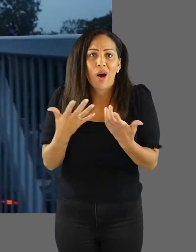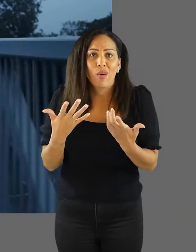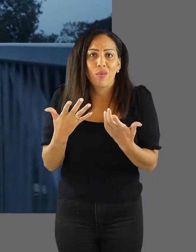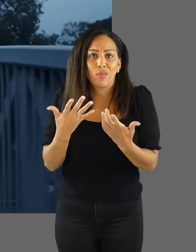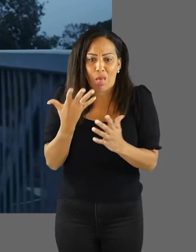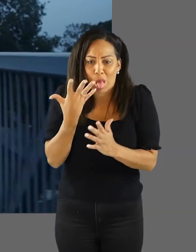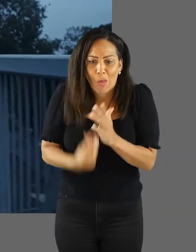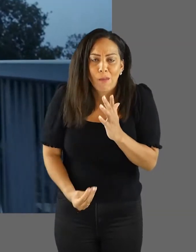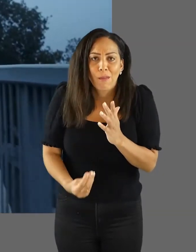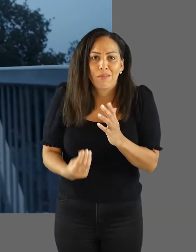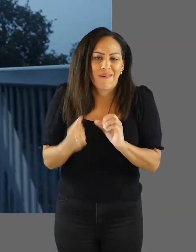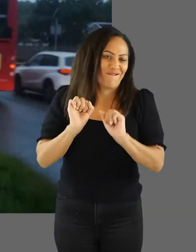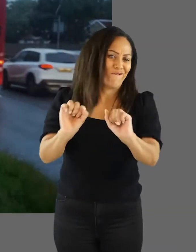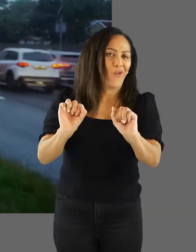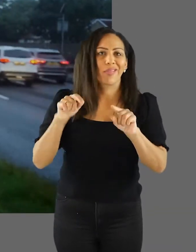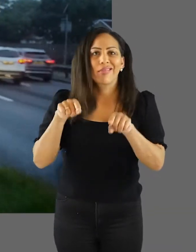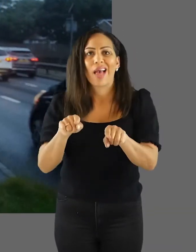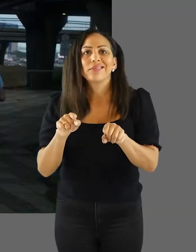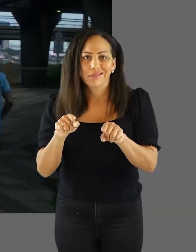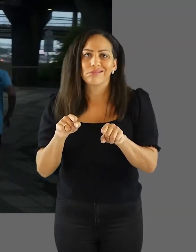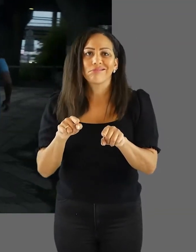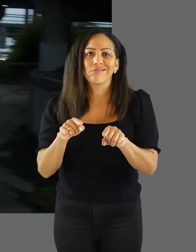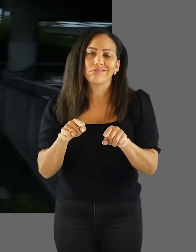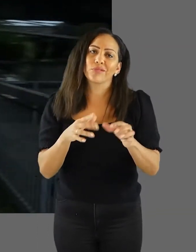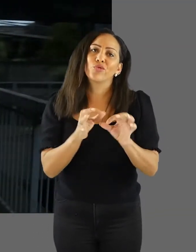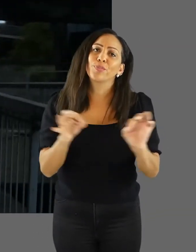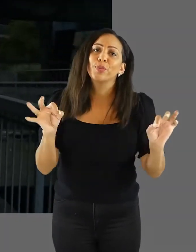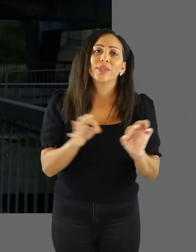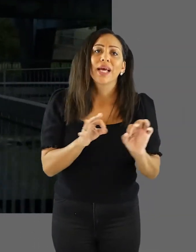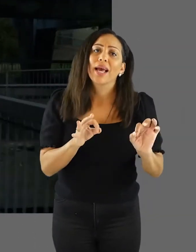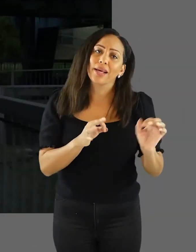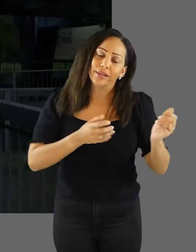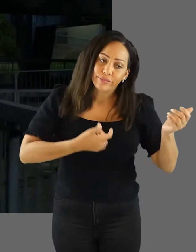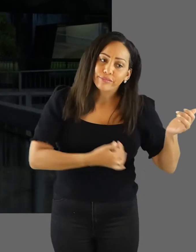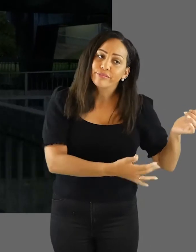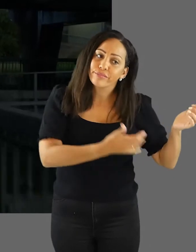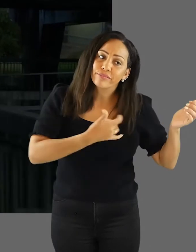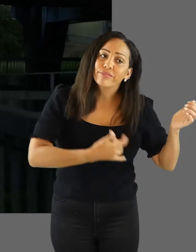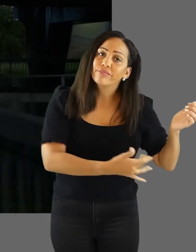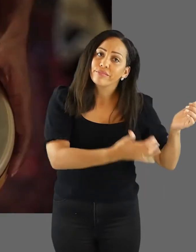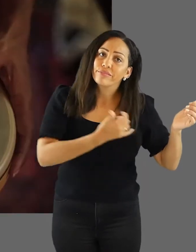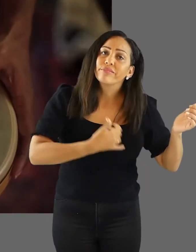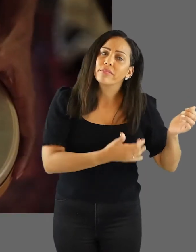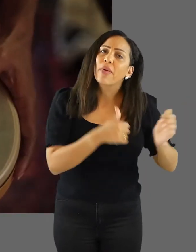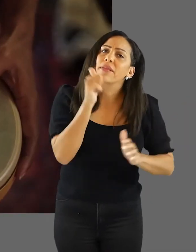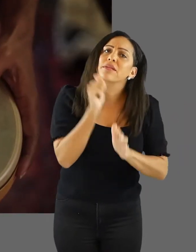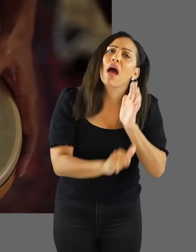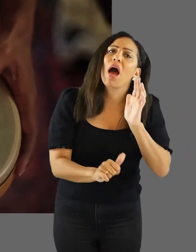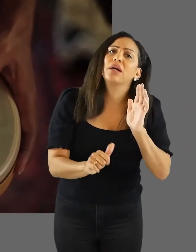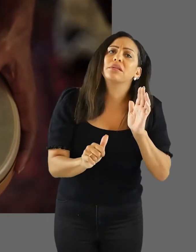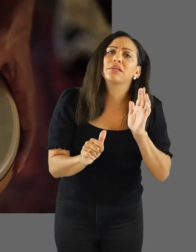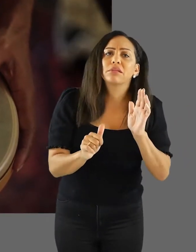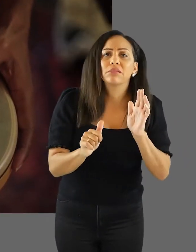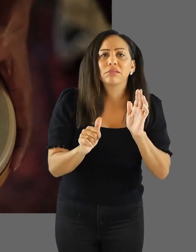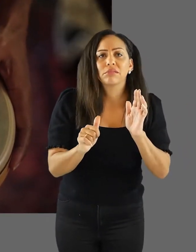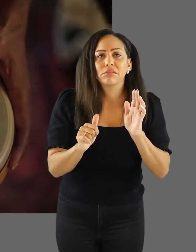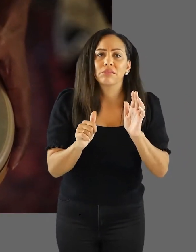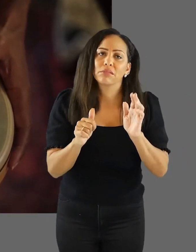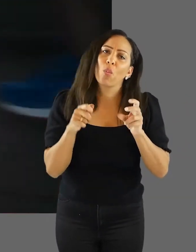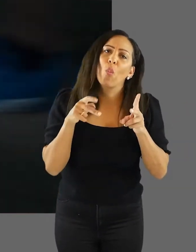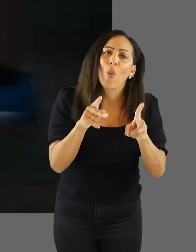skin, my body, the way I spoke, my accent, all of it just felt very different. I felt like